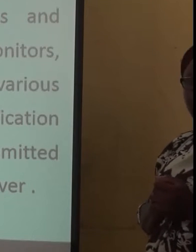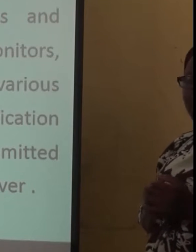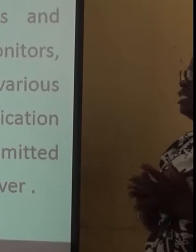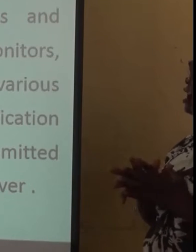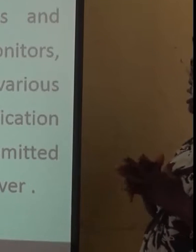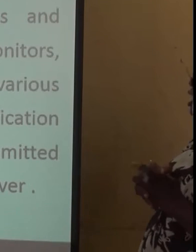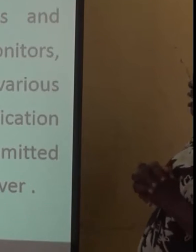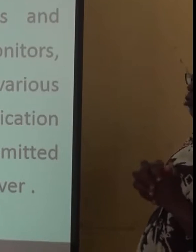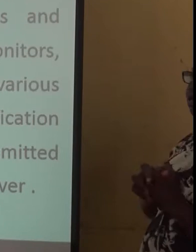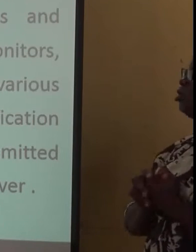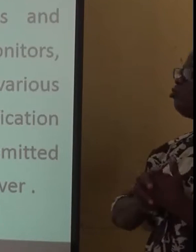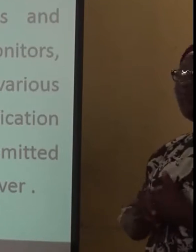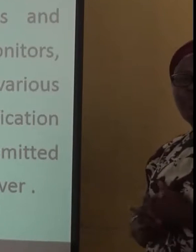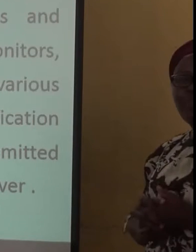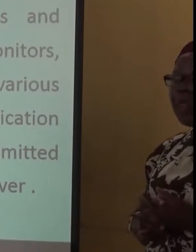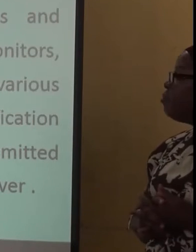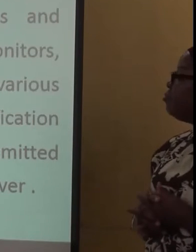Now, let's check data cables.